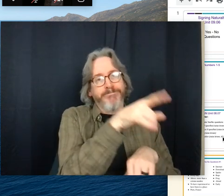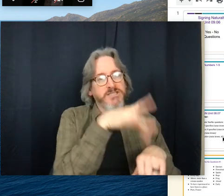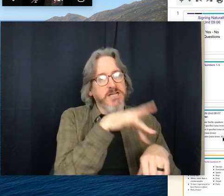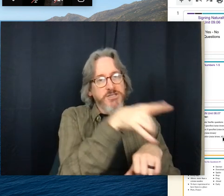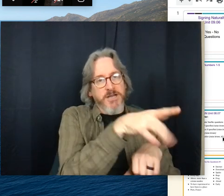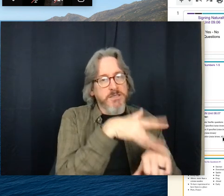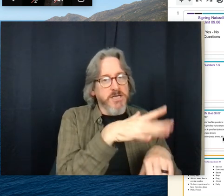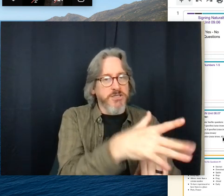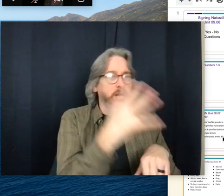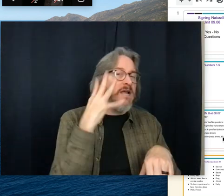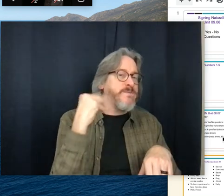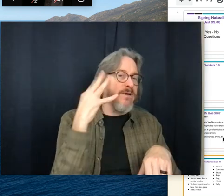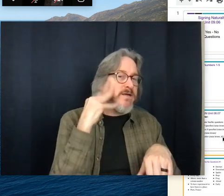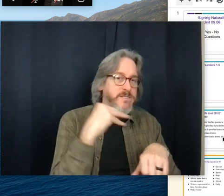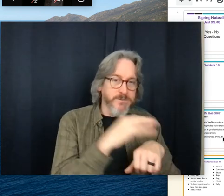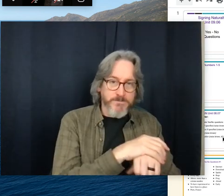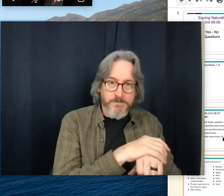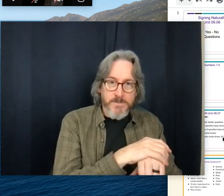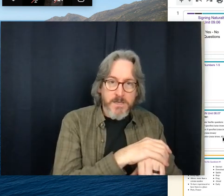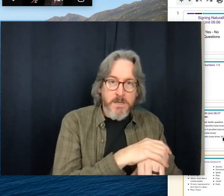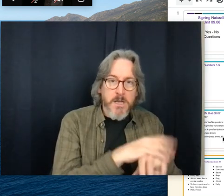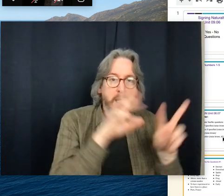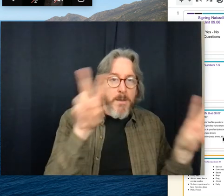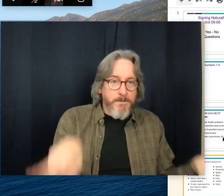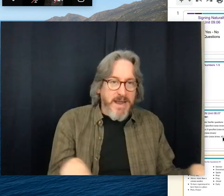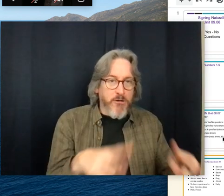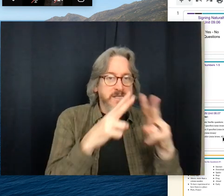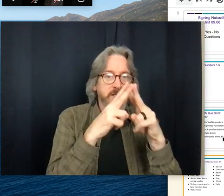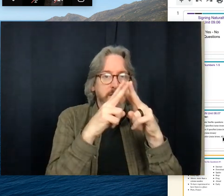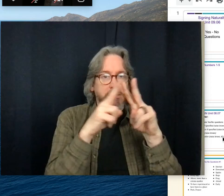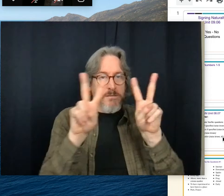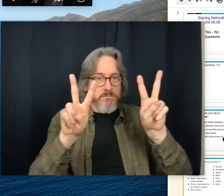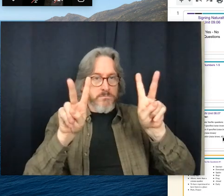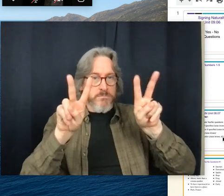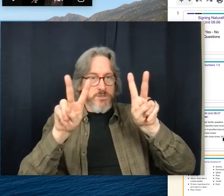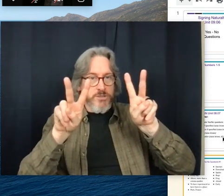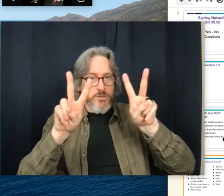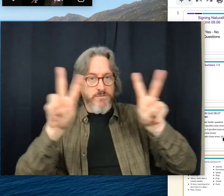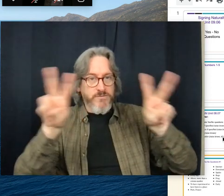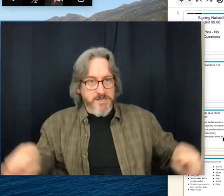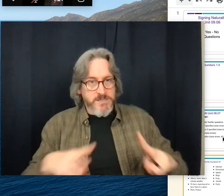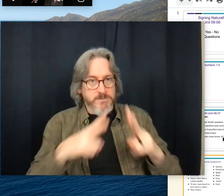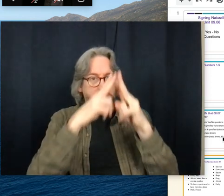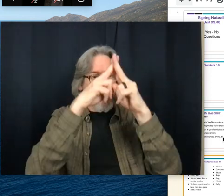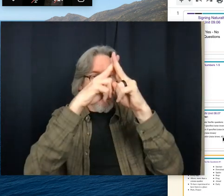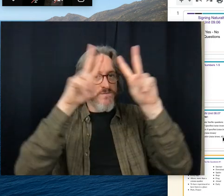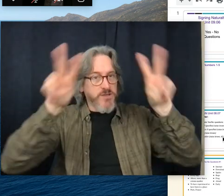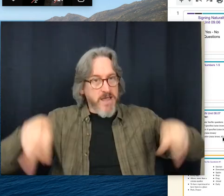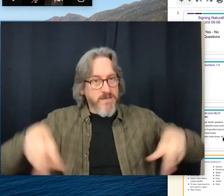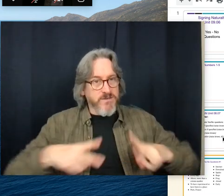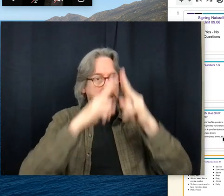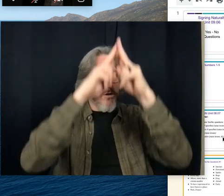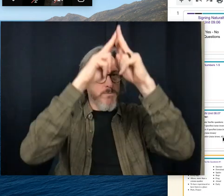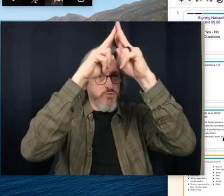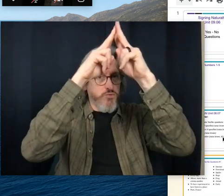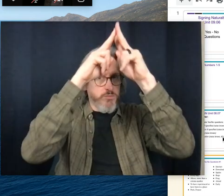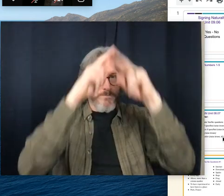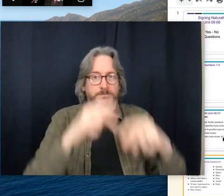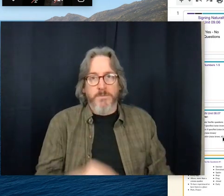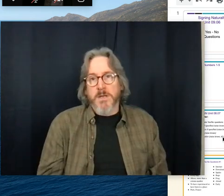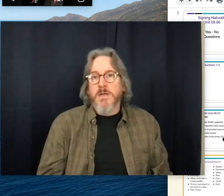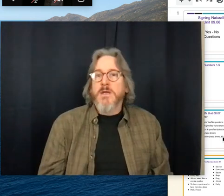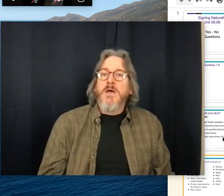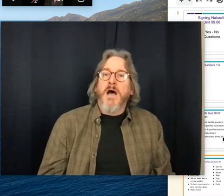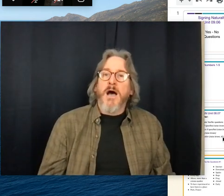Touch there, experience. Paris, two V's. It's for the Eiffel Tower.